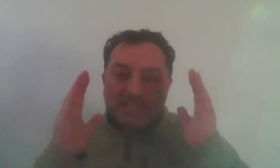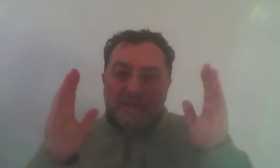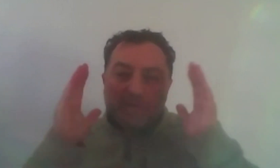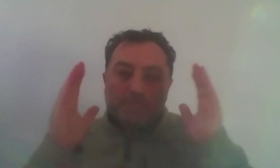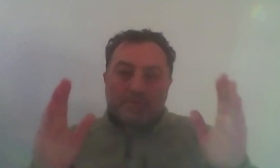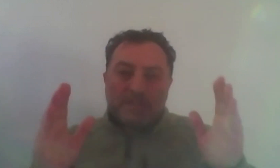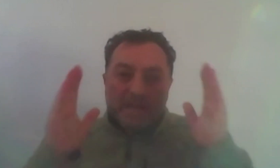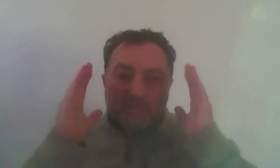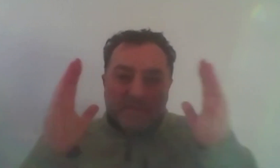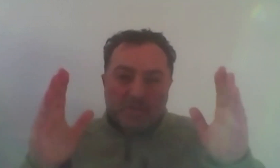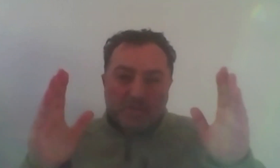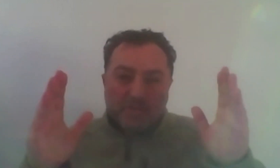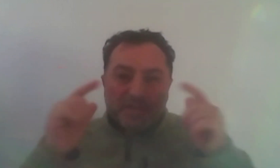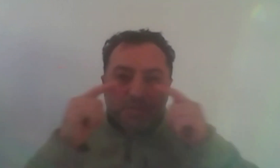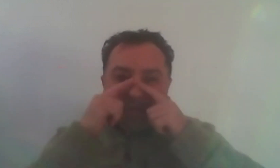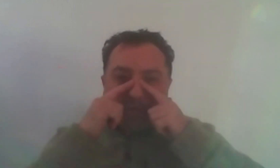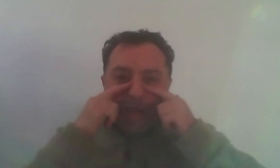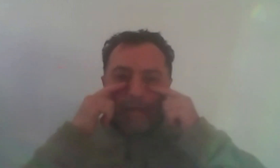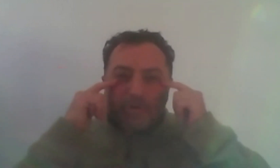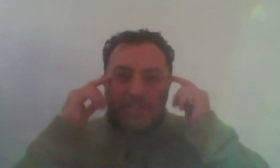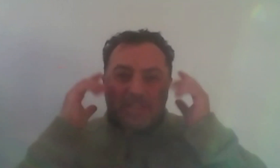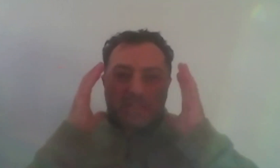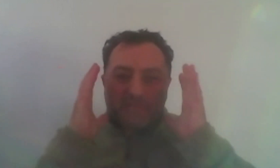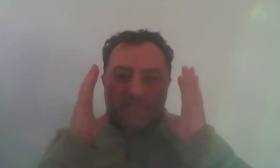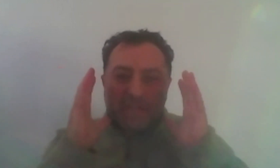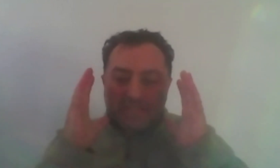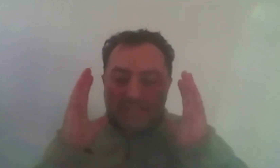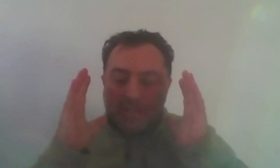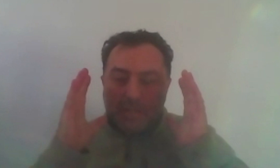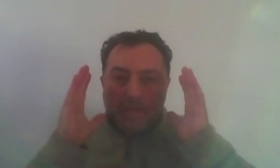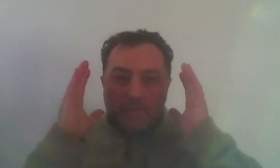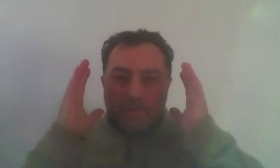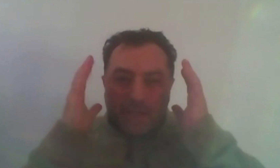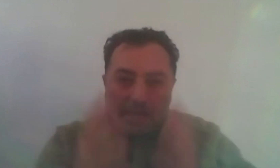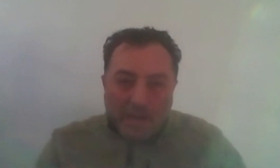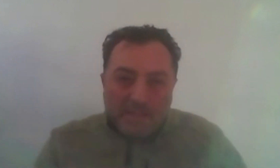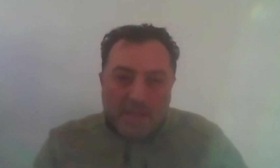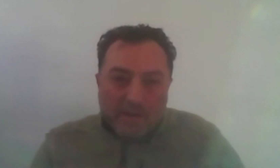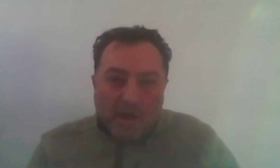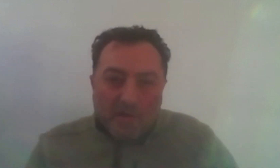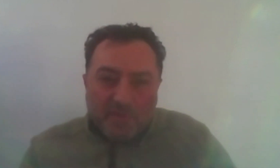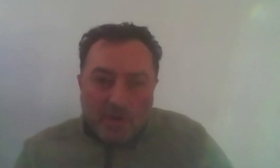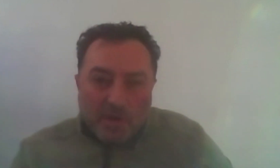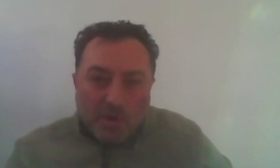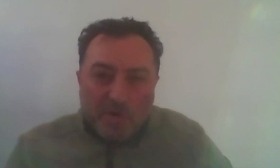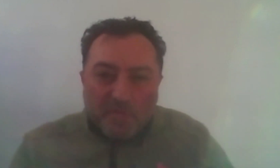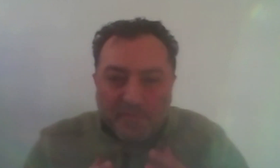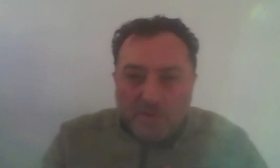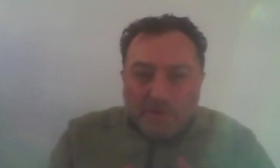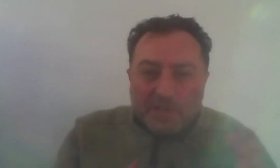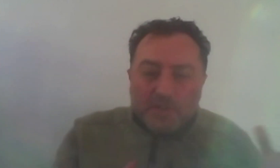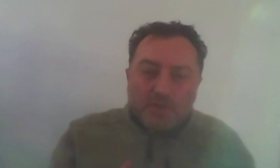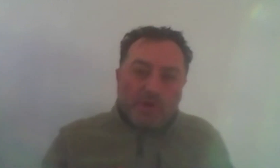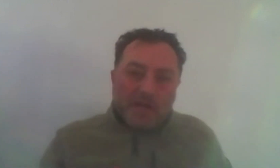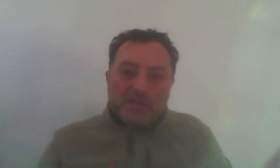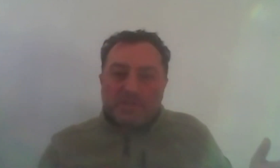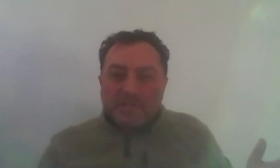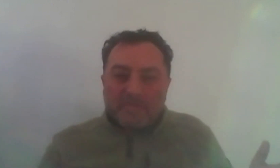70% facial. That's where the grammar is. It's in the face. By cutting that off, we've further estranged the deaf